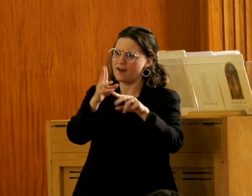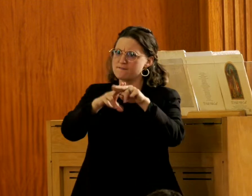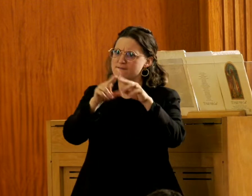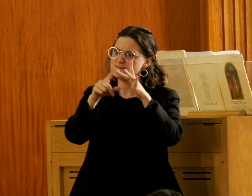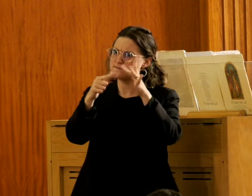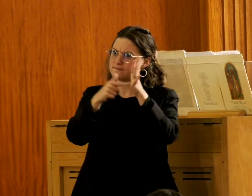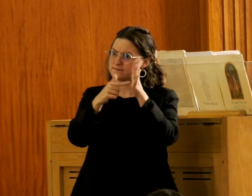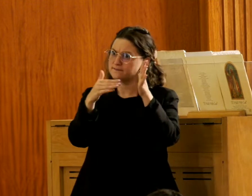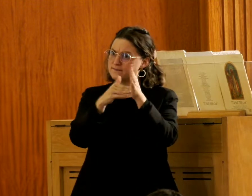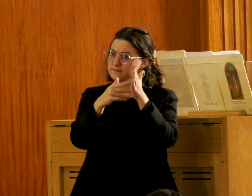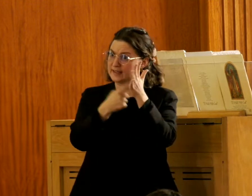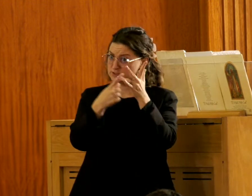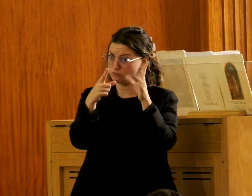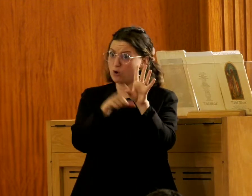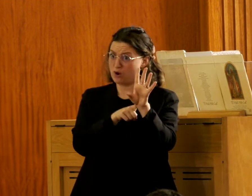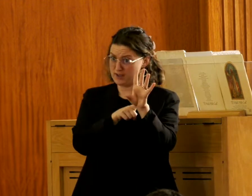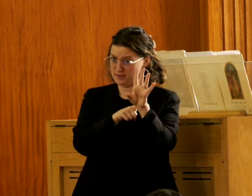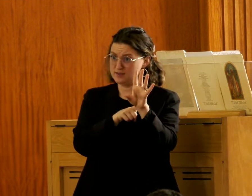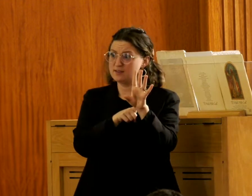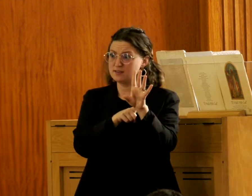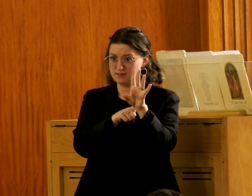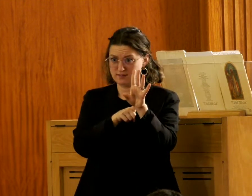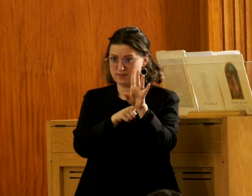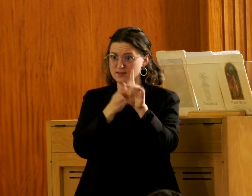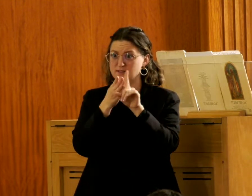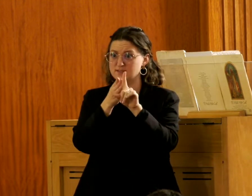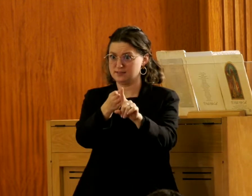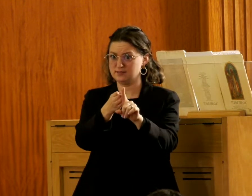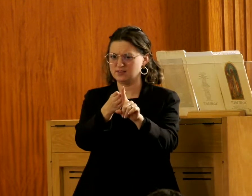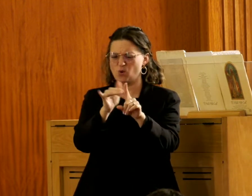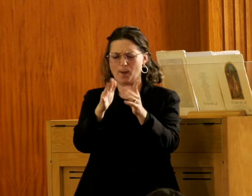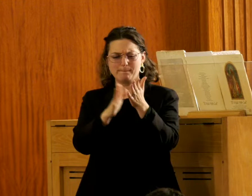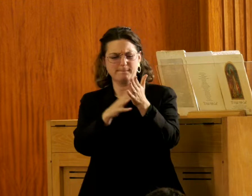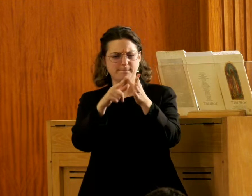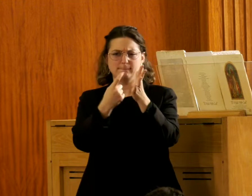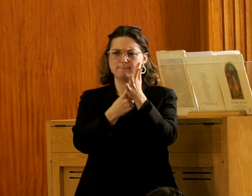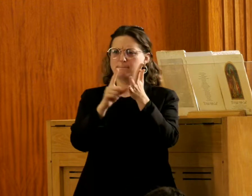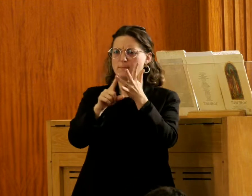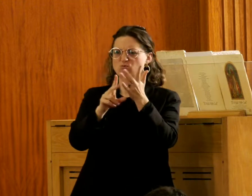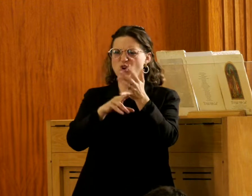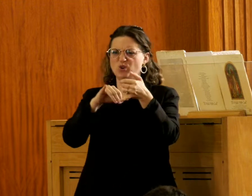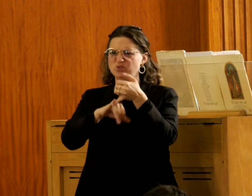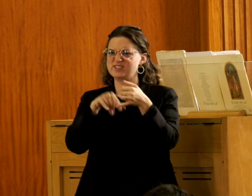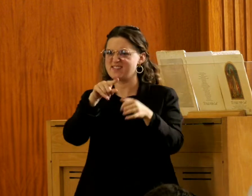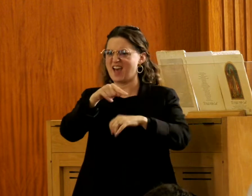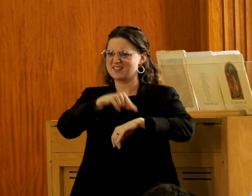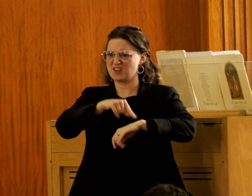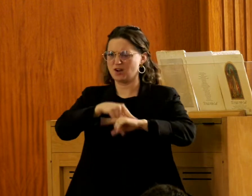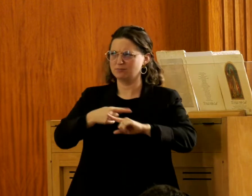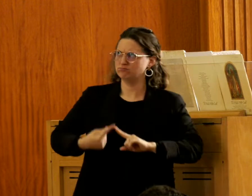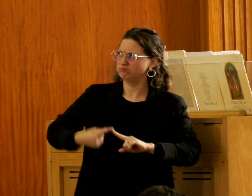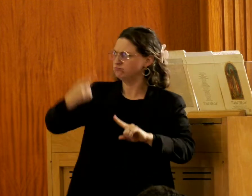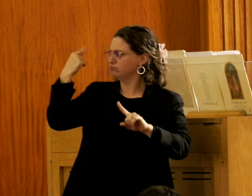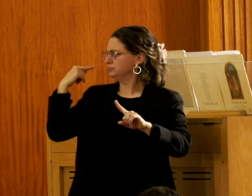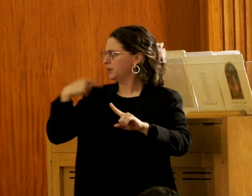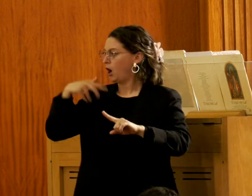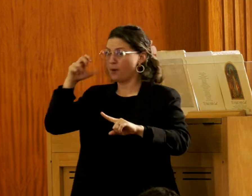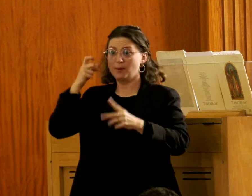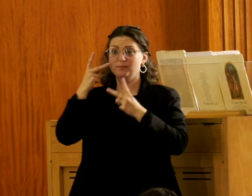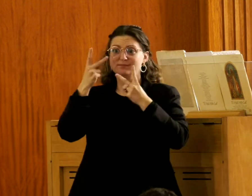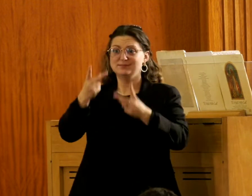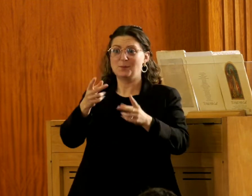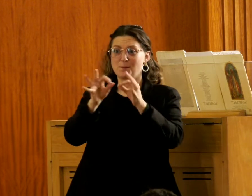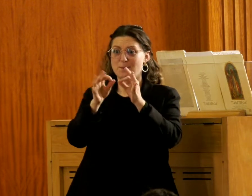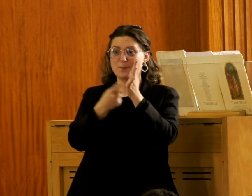Fitzroy supporter, like the Gorillas or the Maroons, they were recall, but because I can remember going to the Brunswick